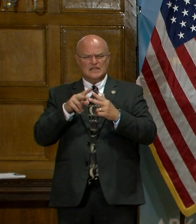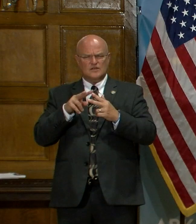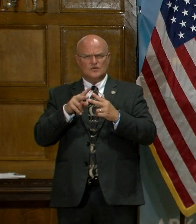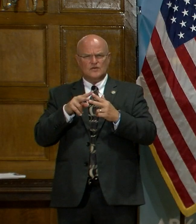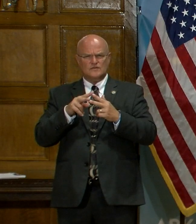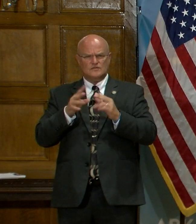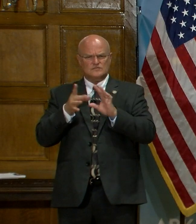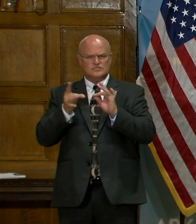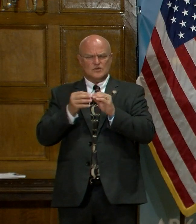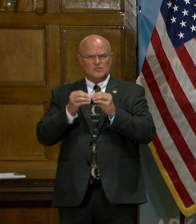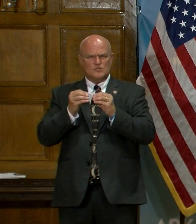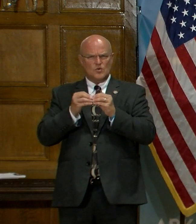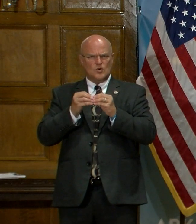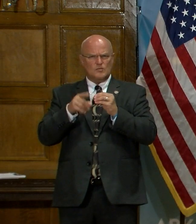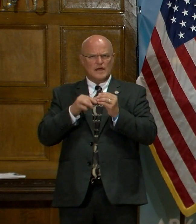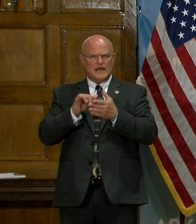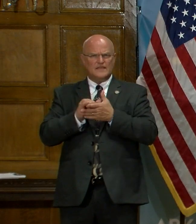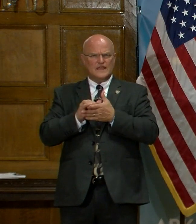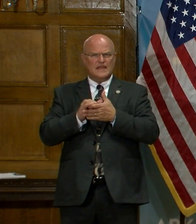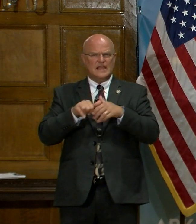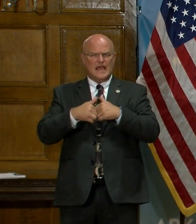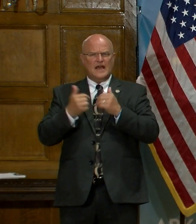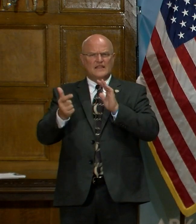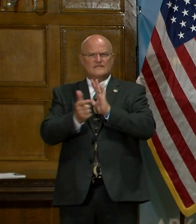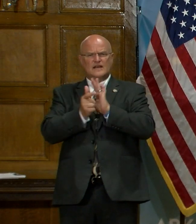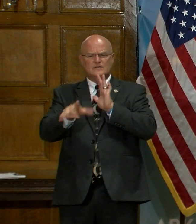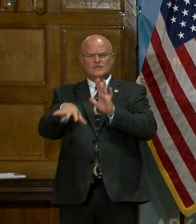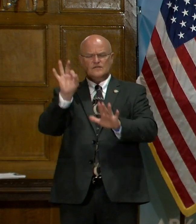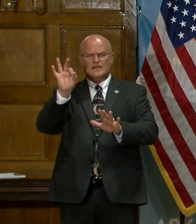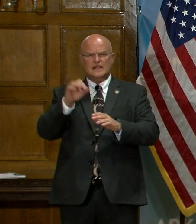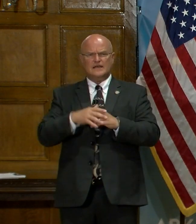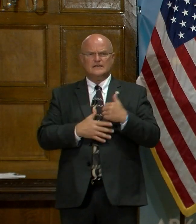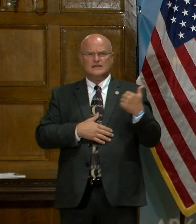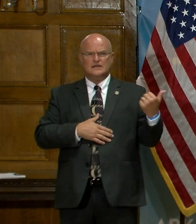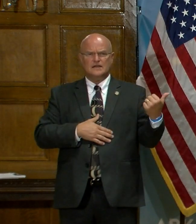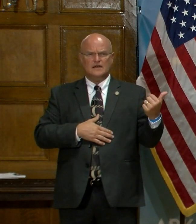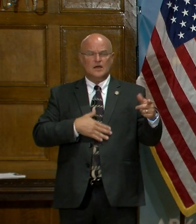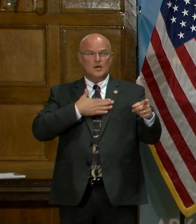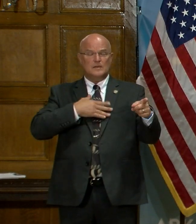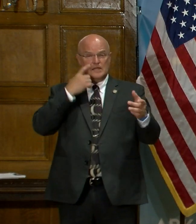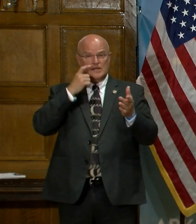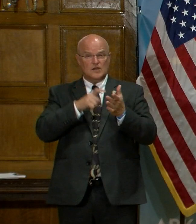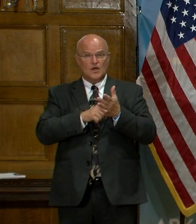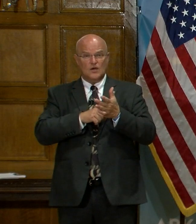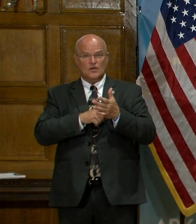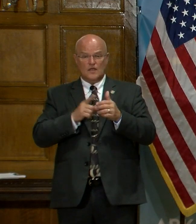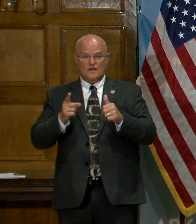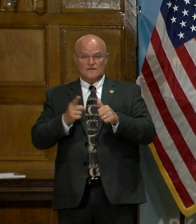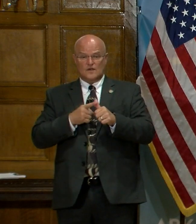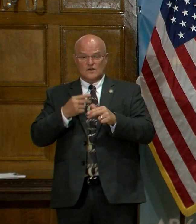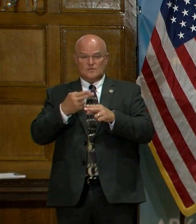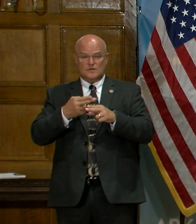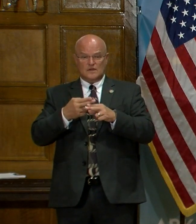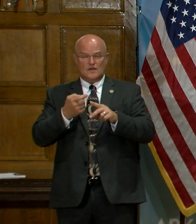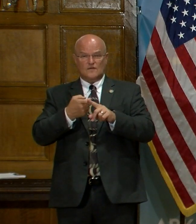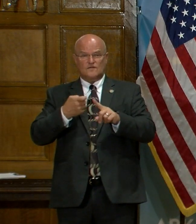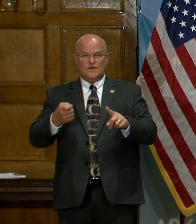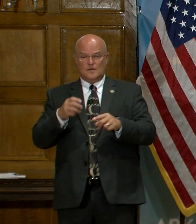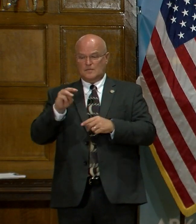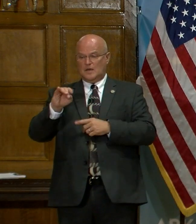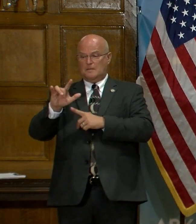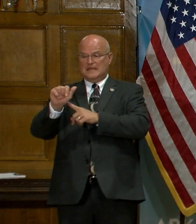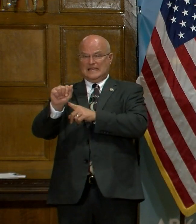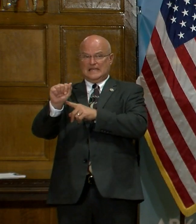Smith give some more insight into that, how the violation was uncovered? Okay, please note that the first mention of that name come from a